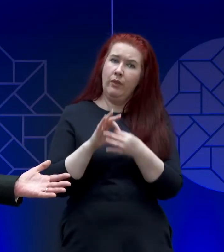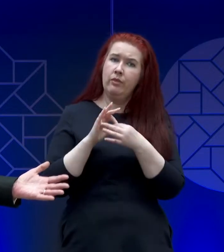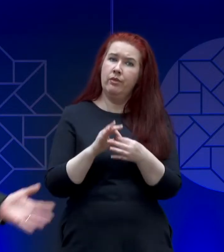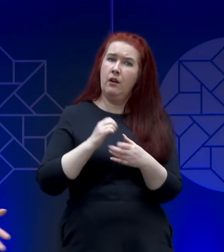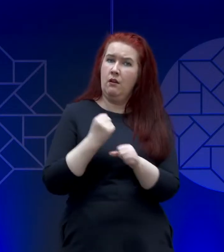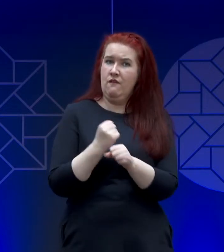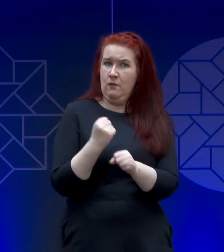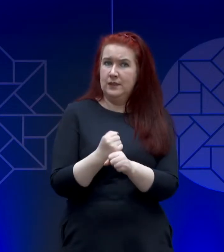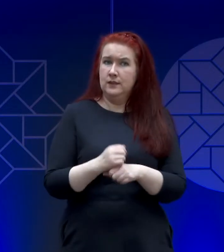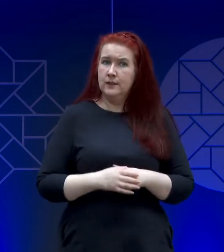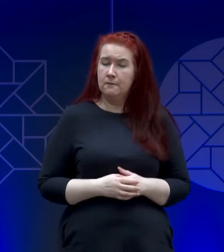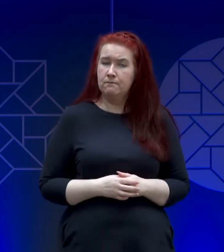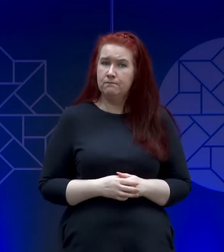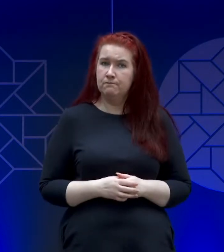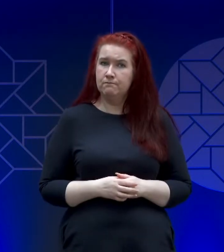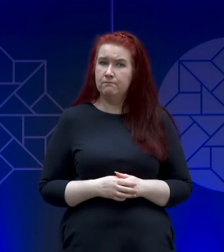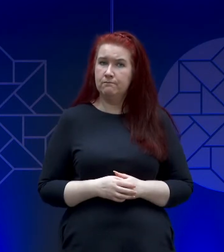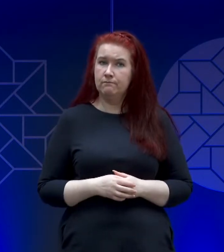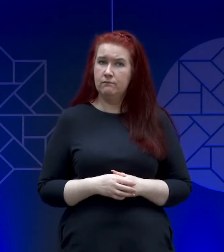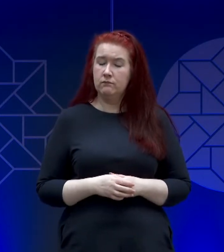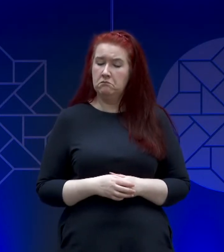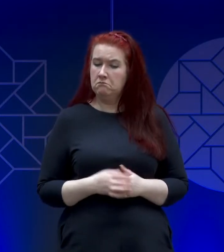I can't see